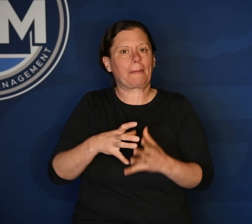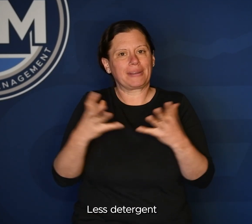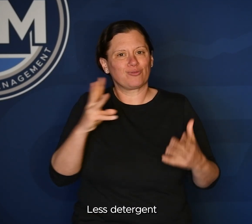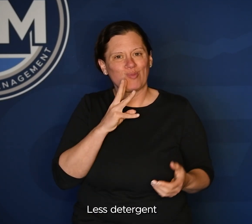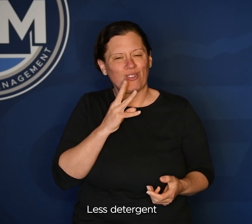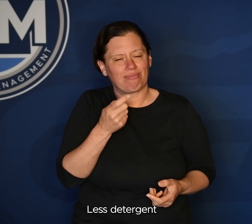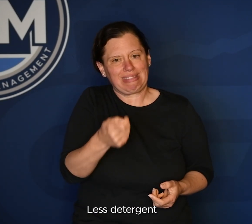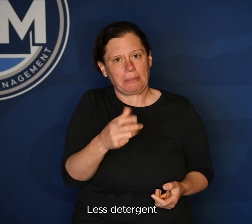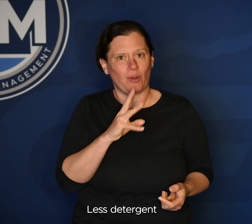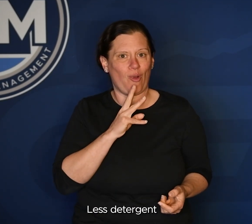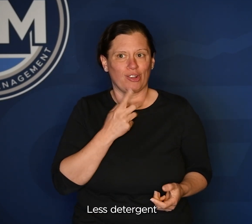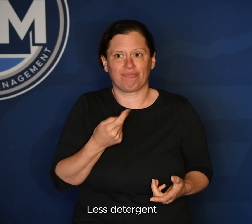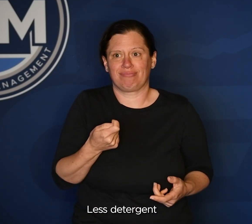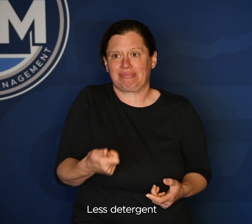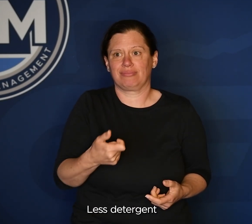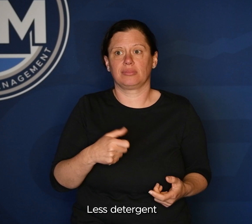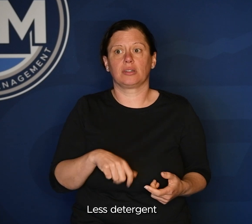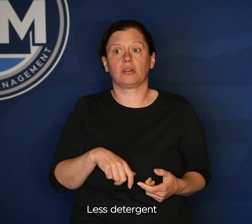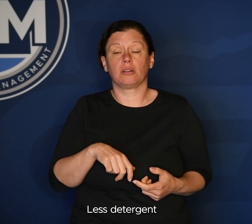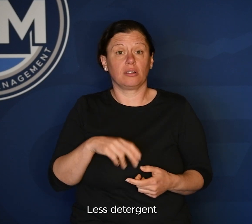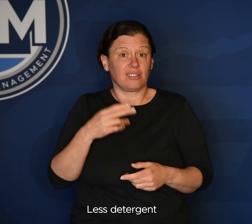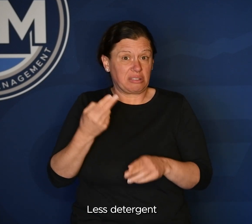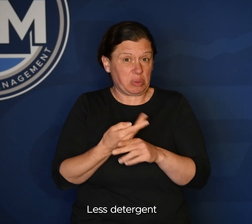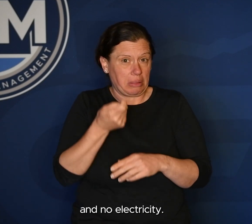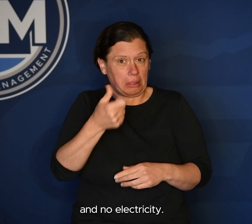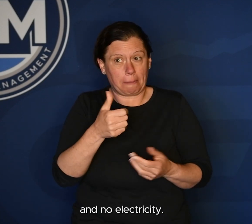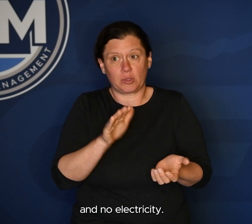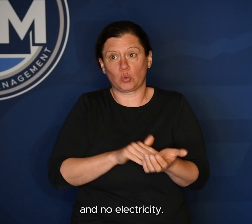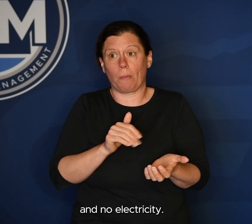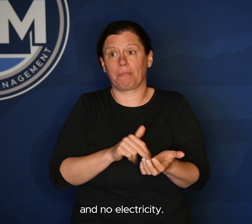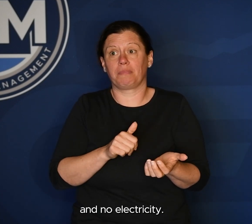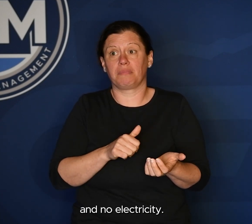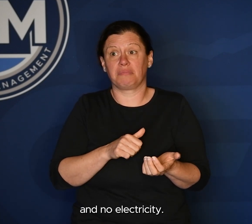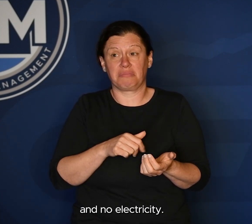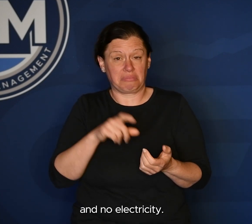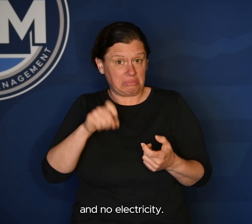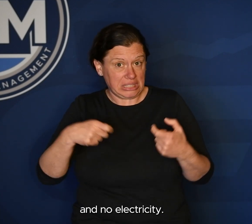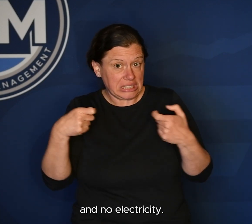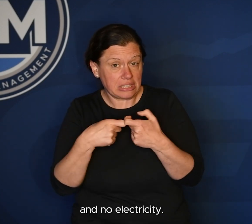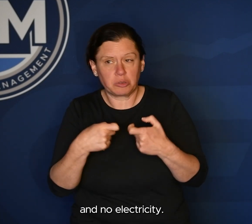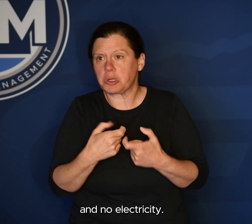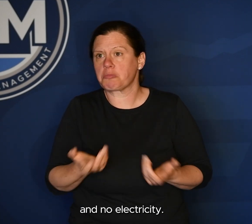less detergent, and no electricity.